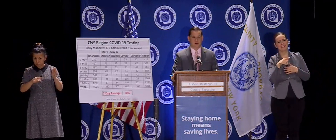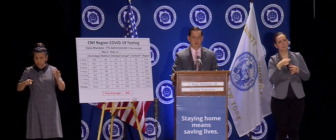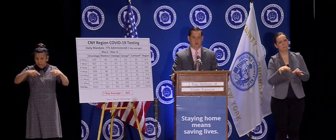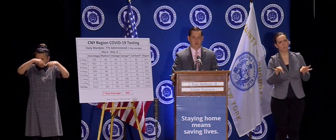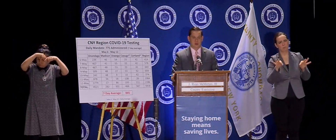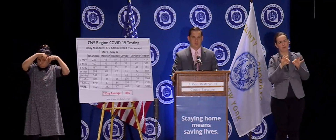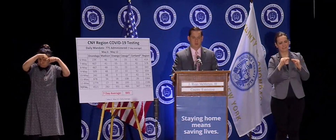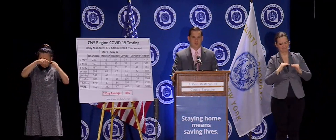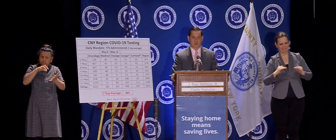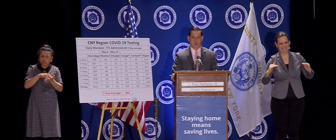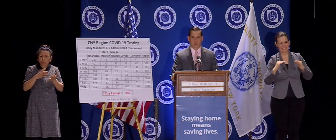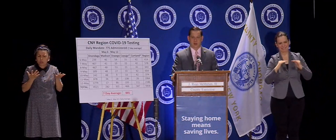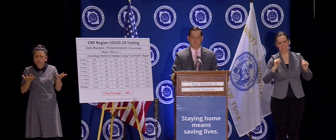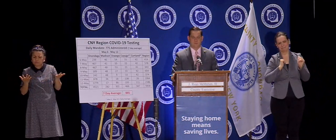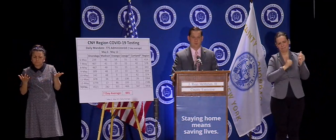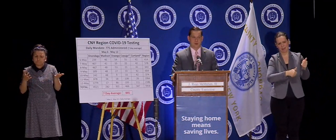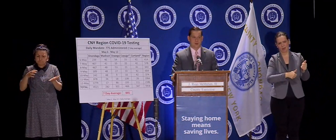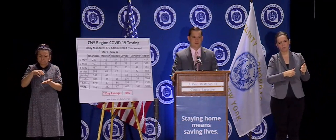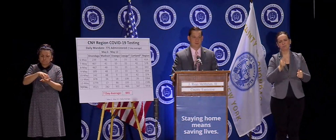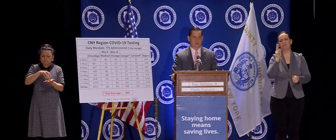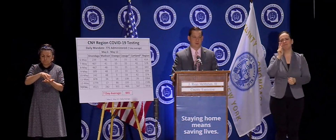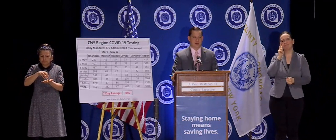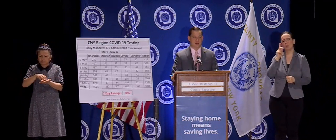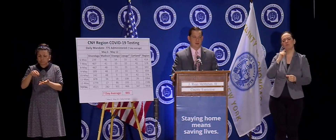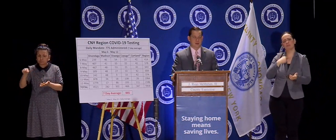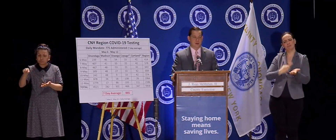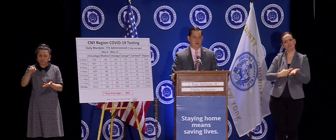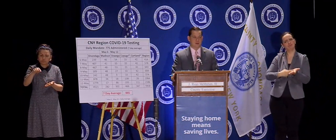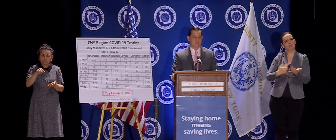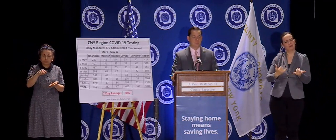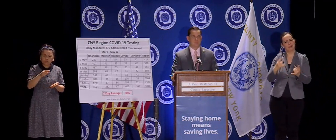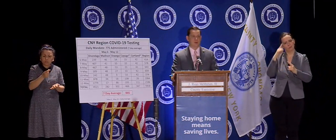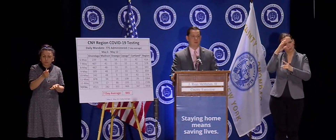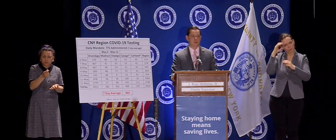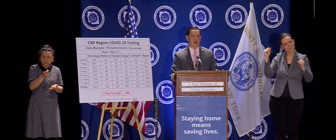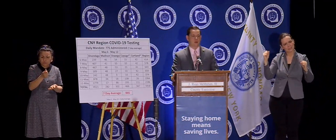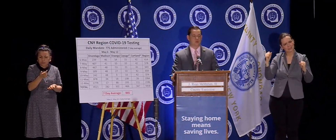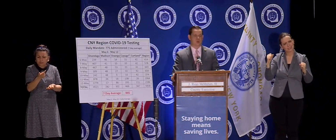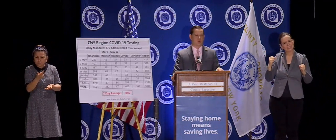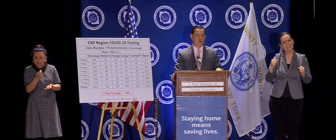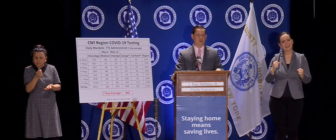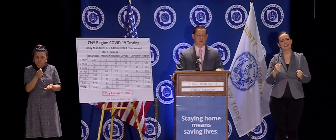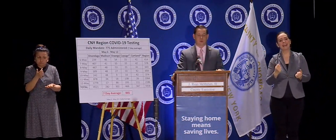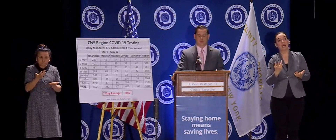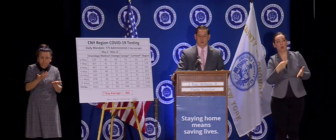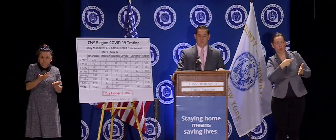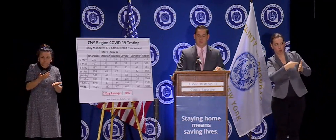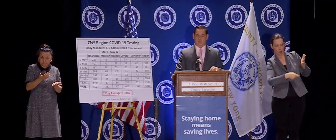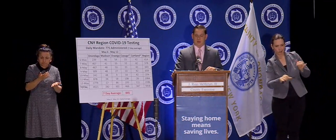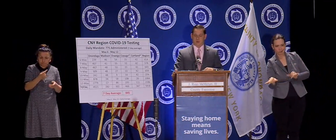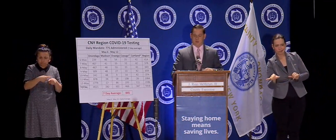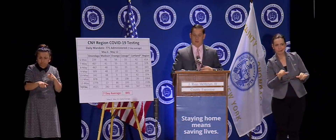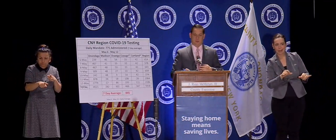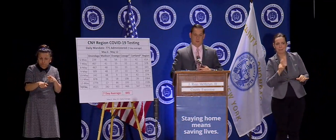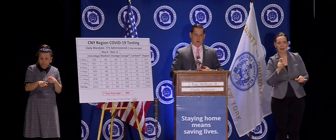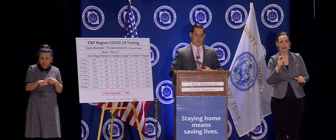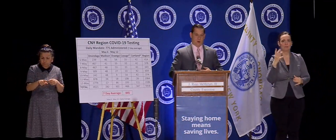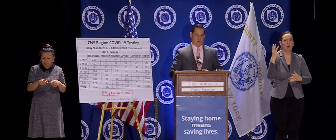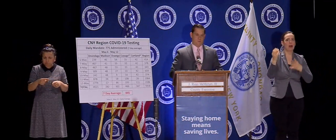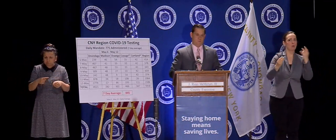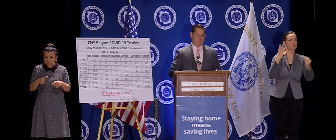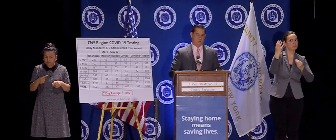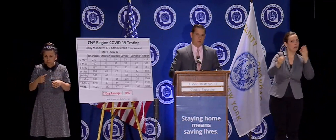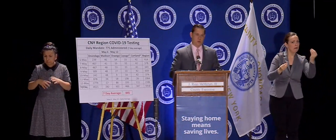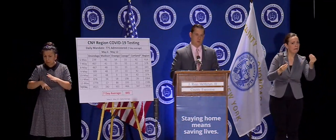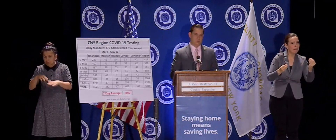them at a reasonable rate, so that people could be outdoors, or we talked about the